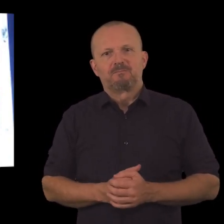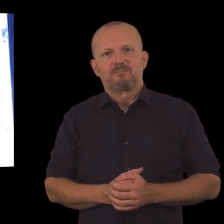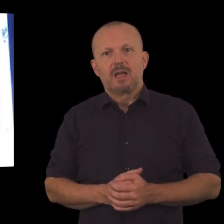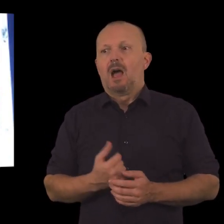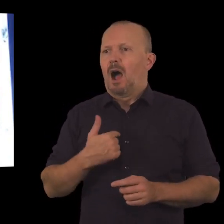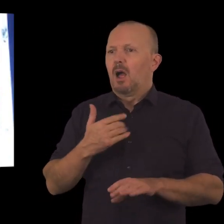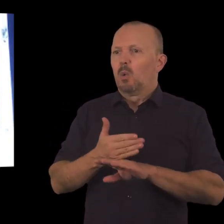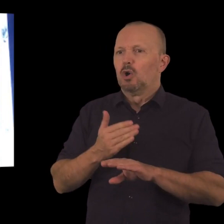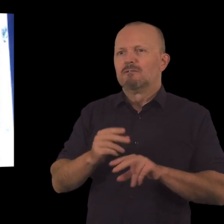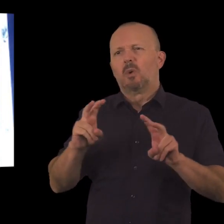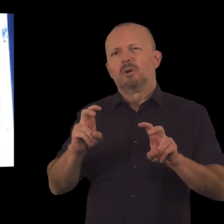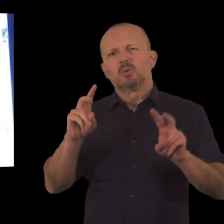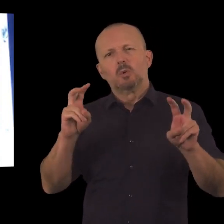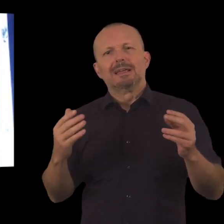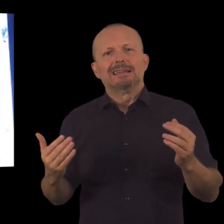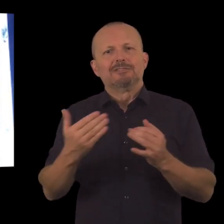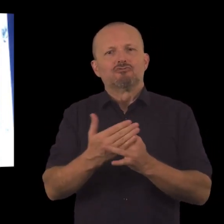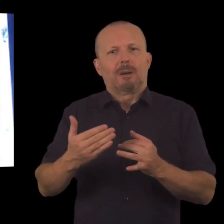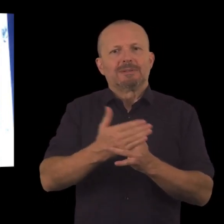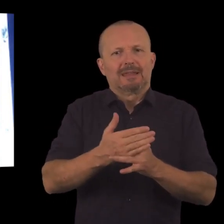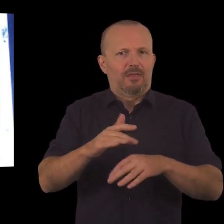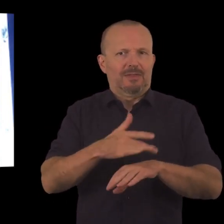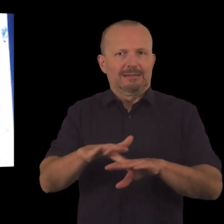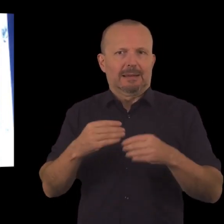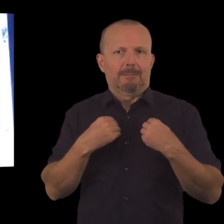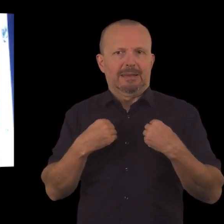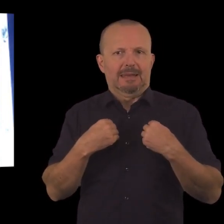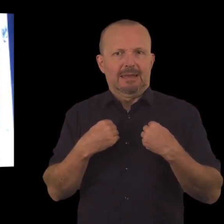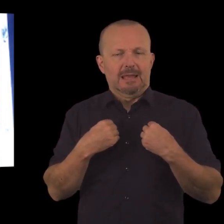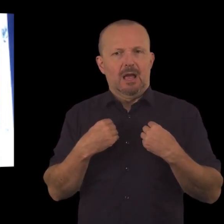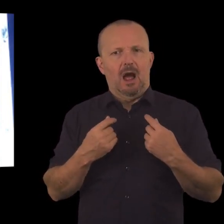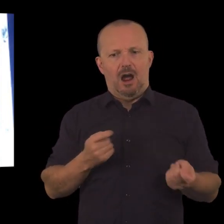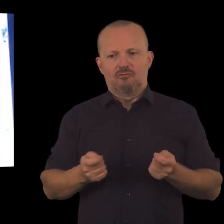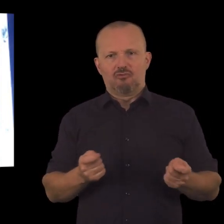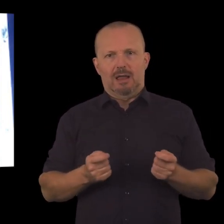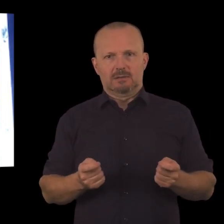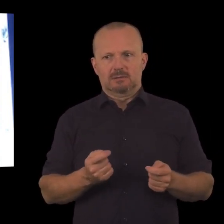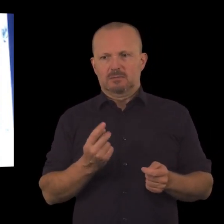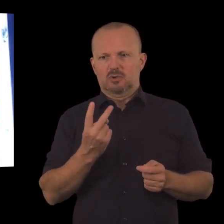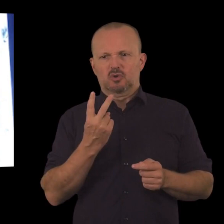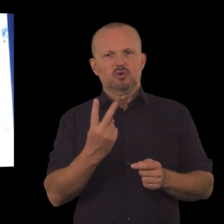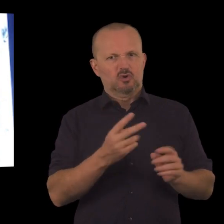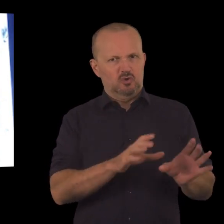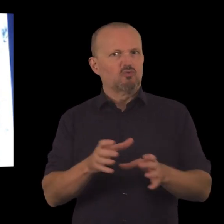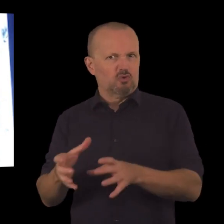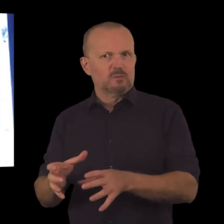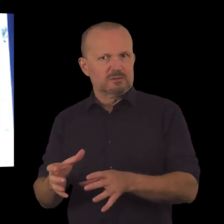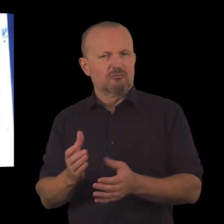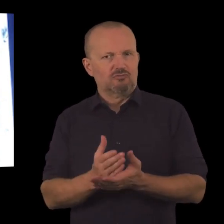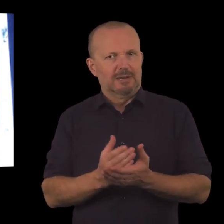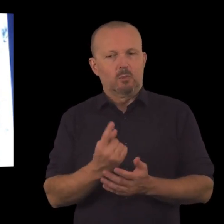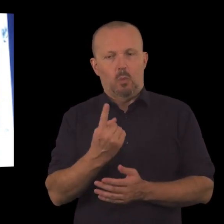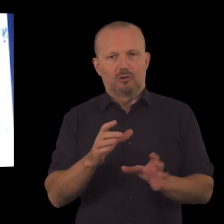work for Interacting Theatre Company in Auckland, and I run two